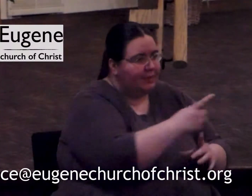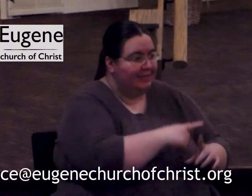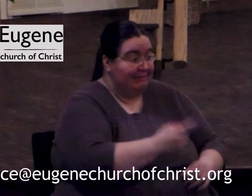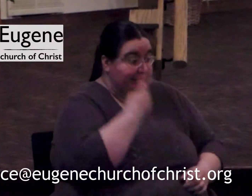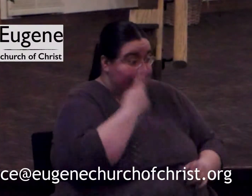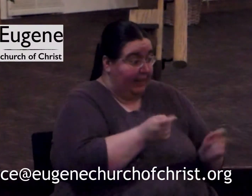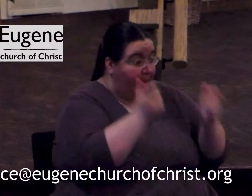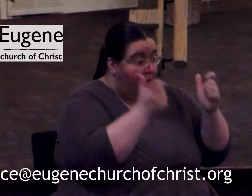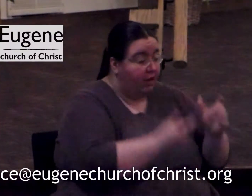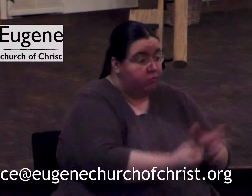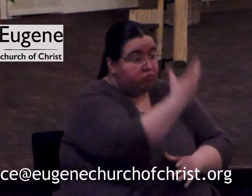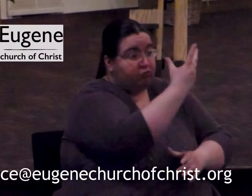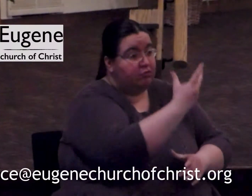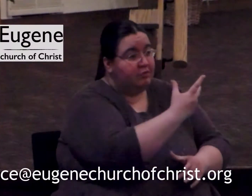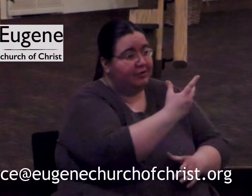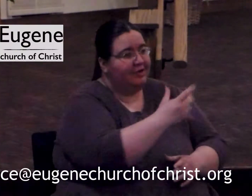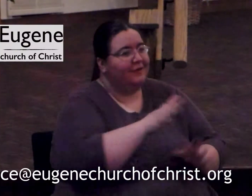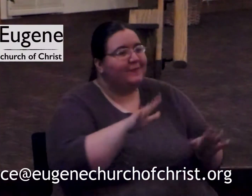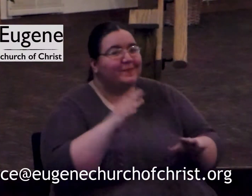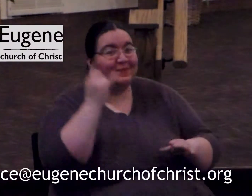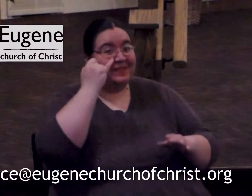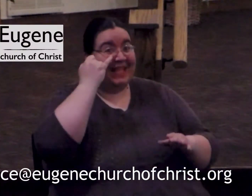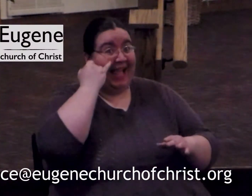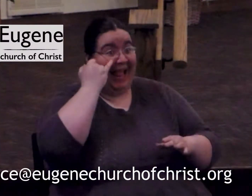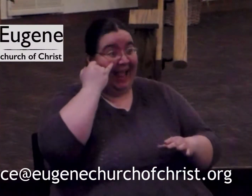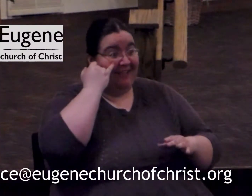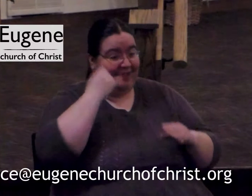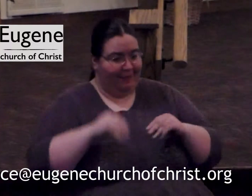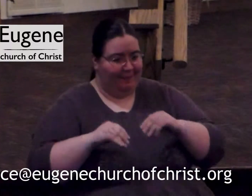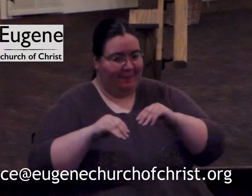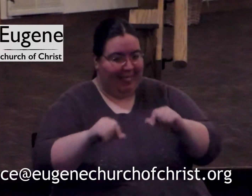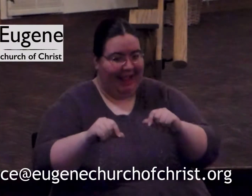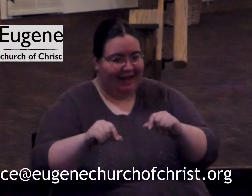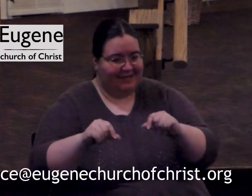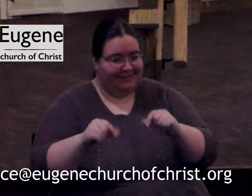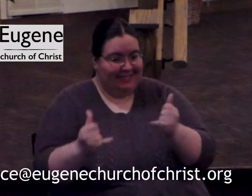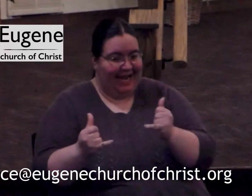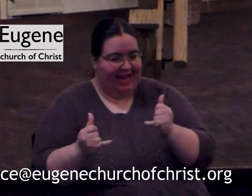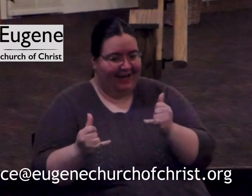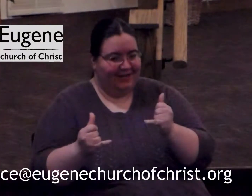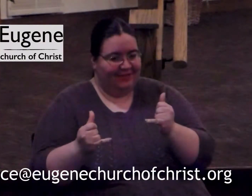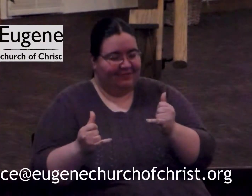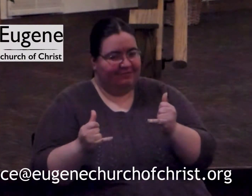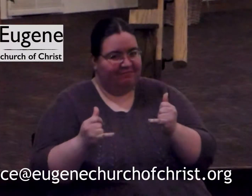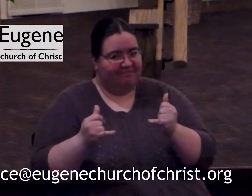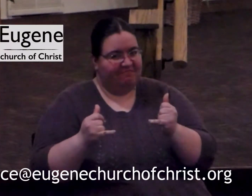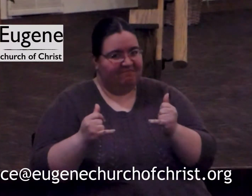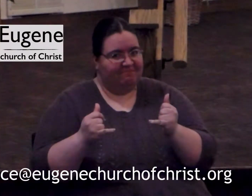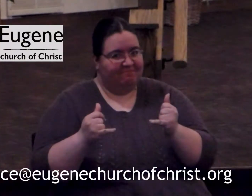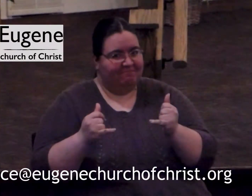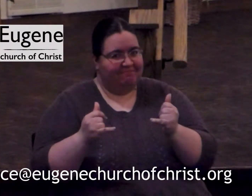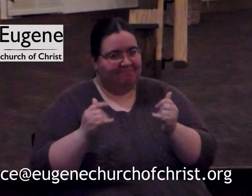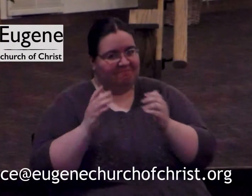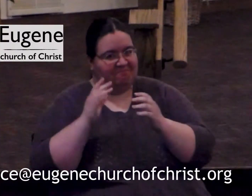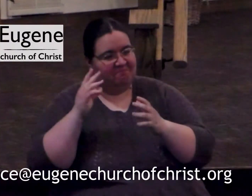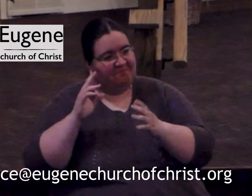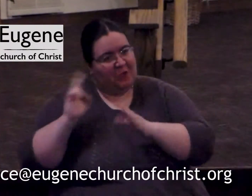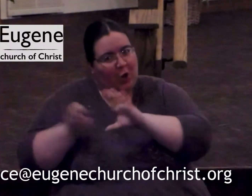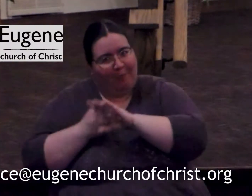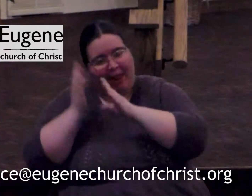want to be farmers if you planted things and you went to bed and the next morning you woke up and it was there. How many more gardeners there would be among